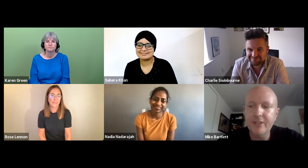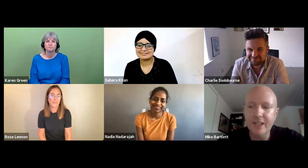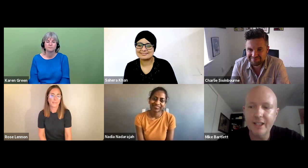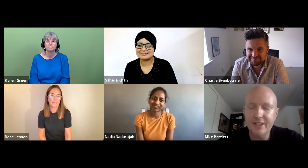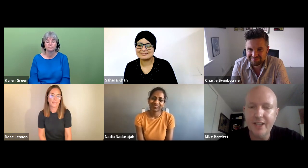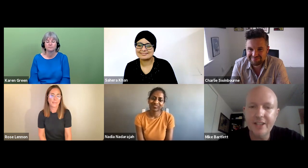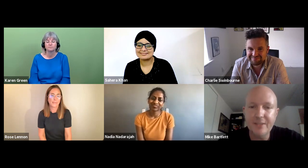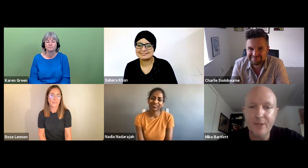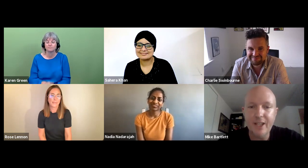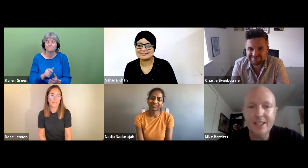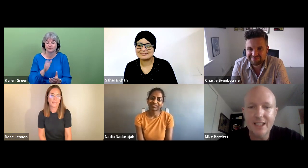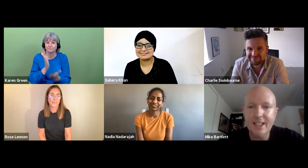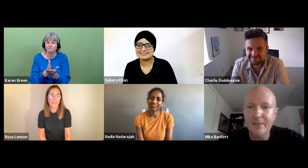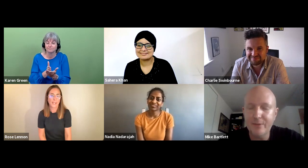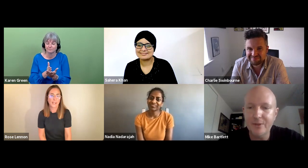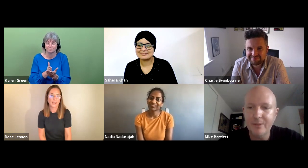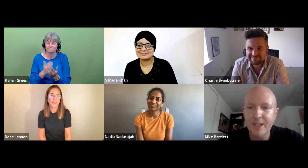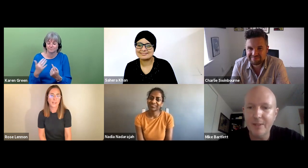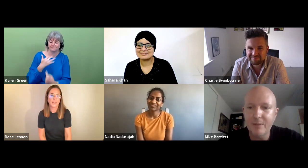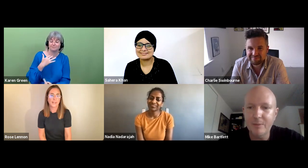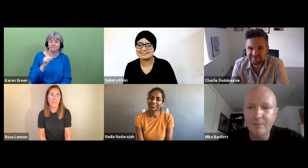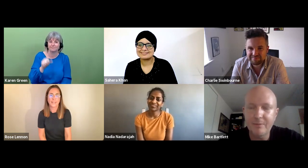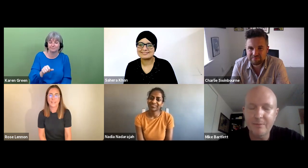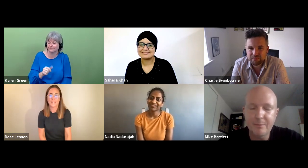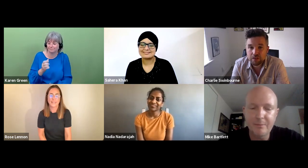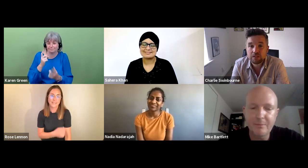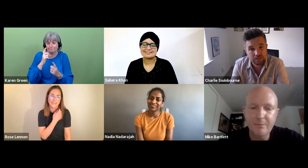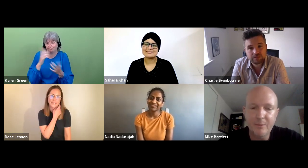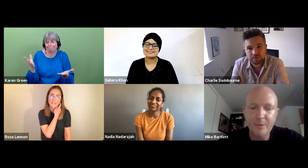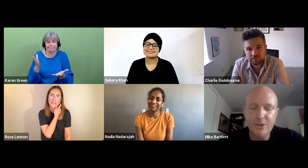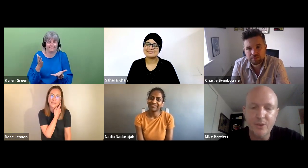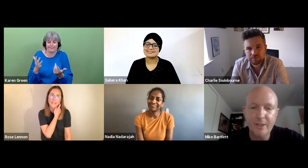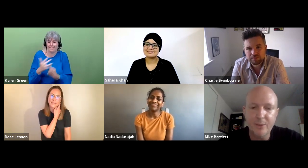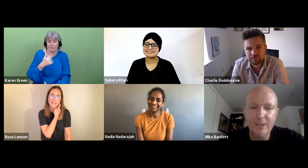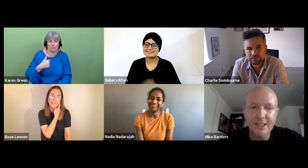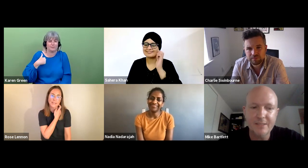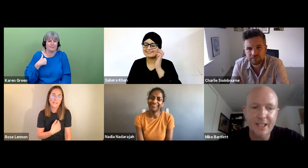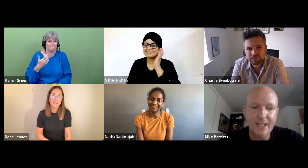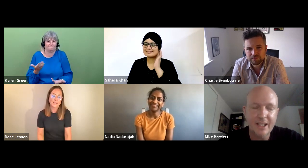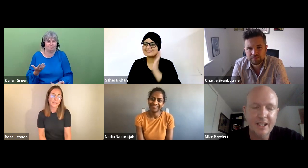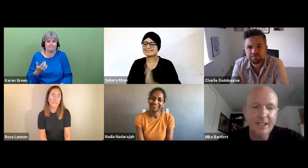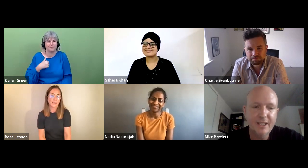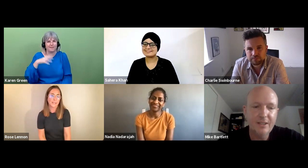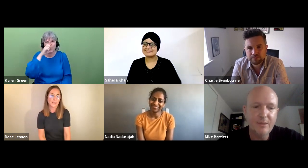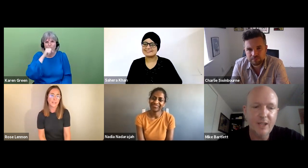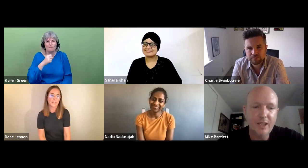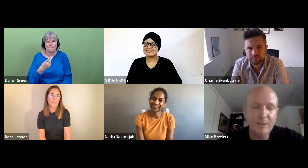absolutely. I think it's clearly influenced me. I remember when we were talking, Paula said to me when we were